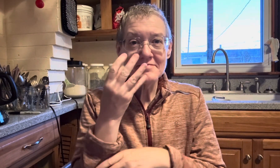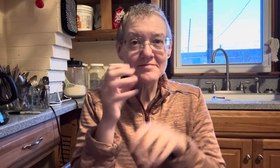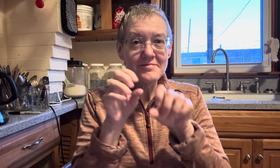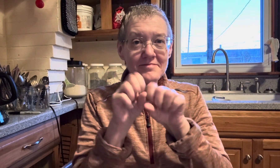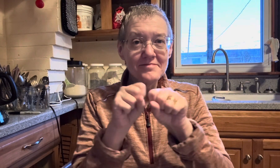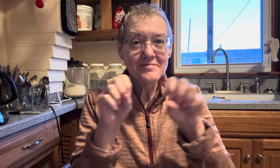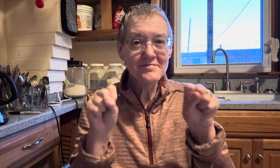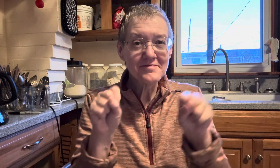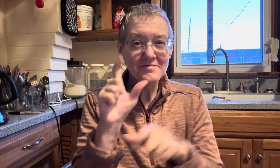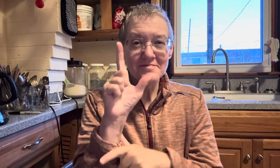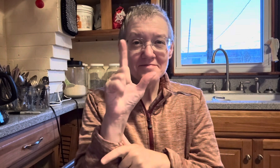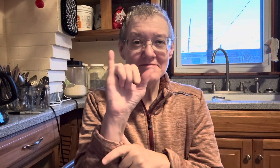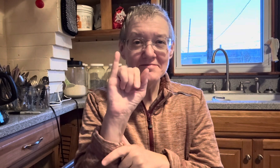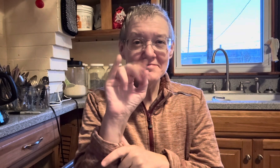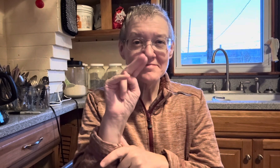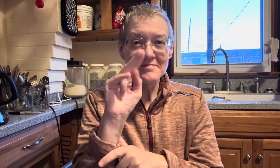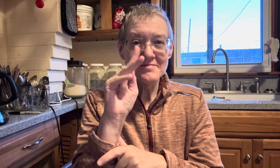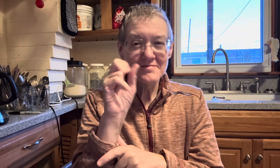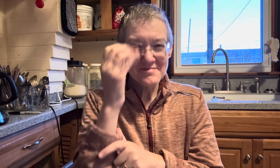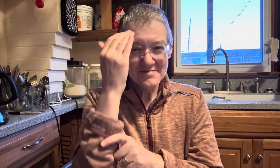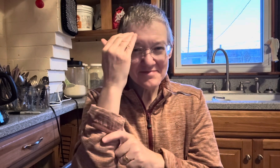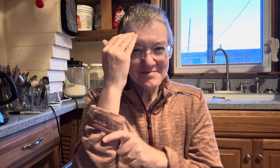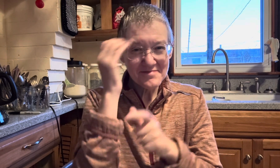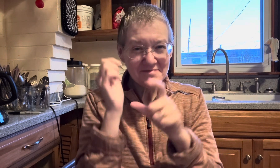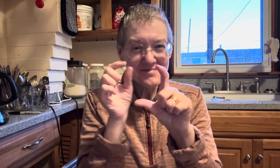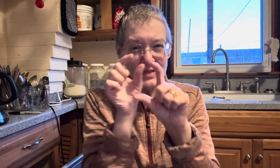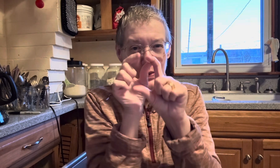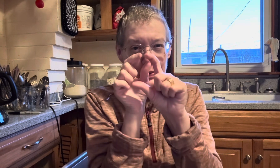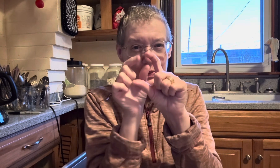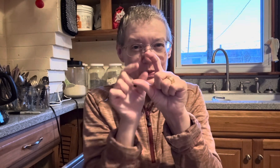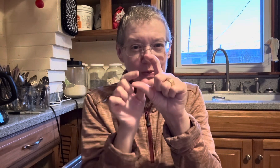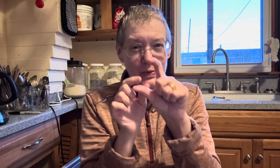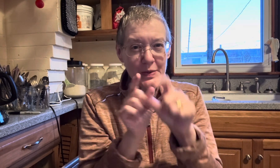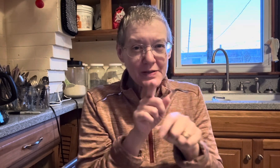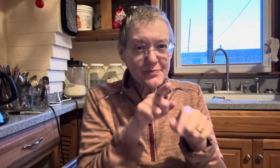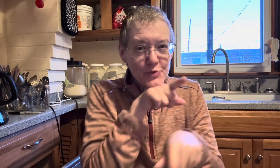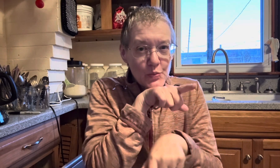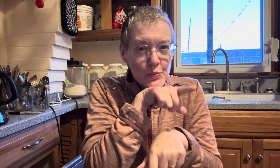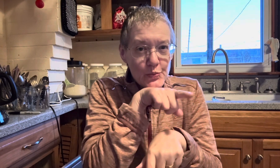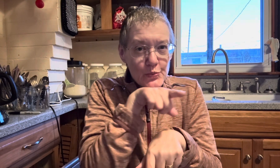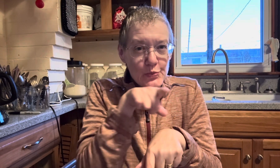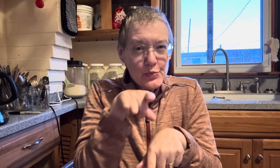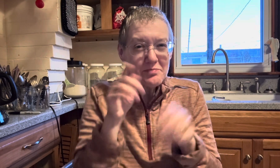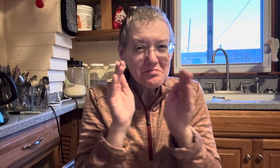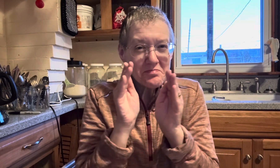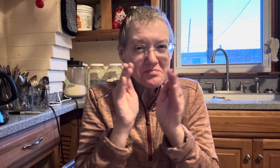Now let's look at breakfast sausage links. You know, those cute little ones.